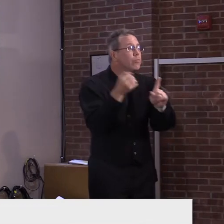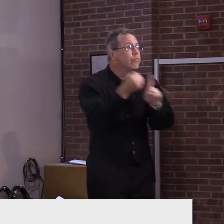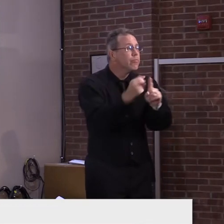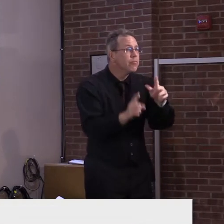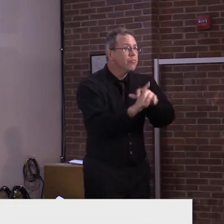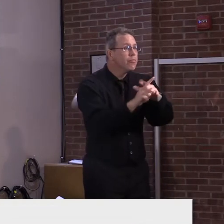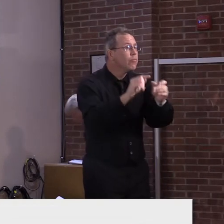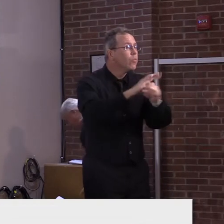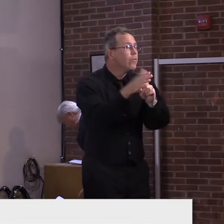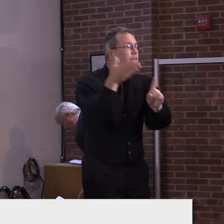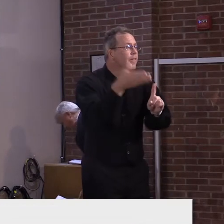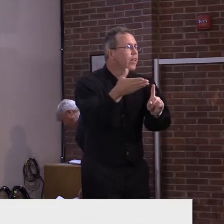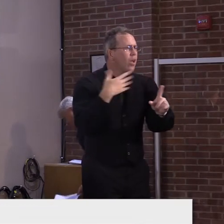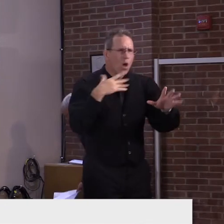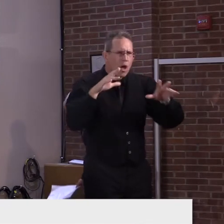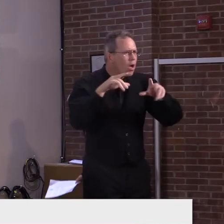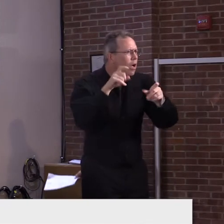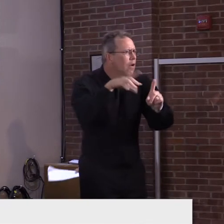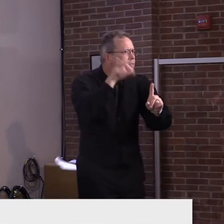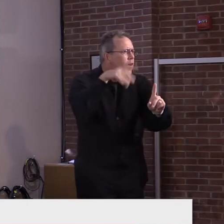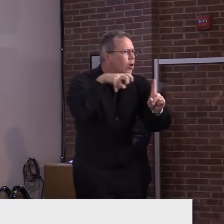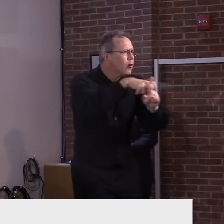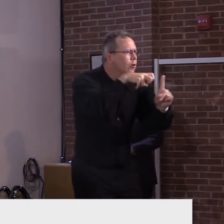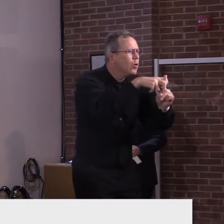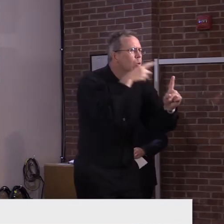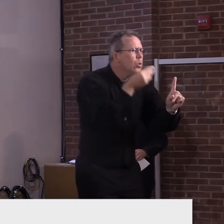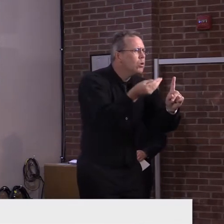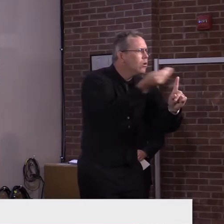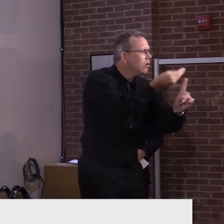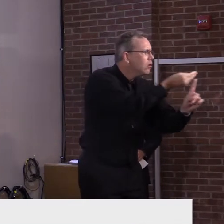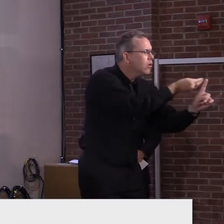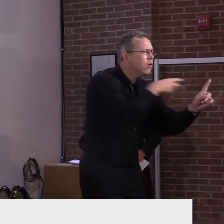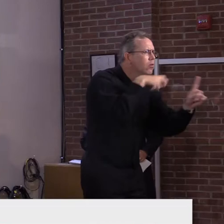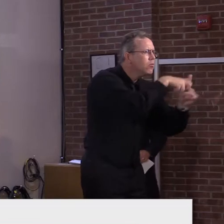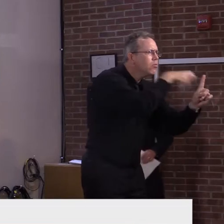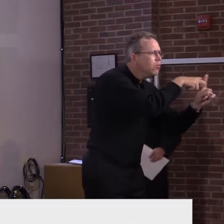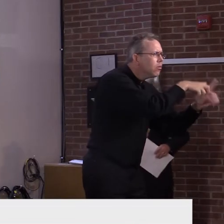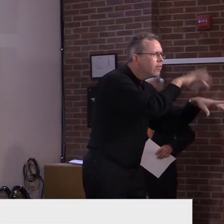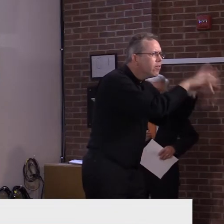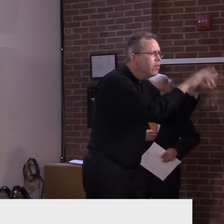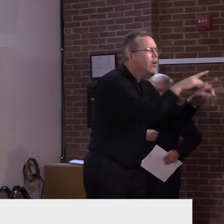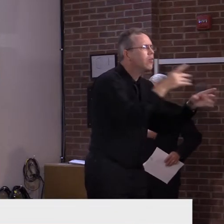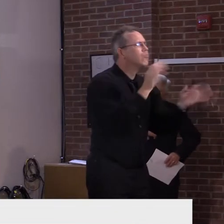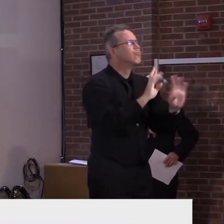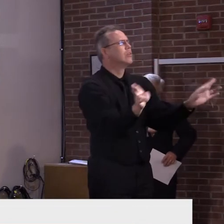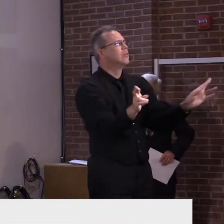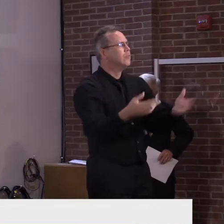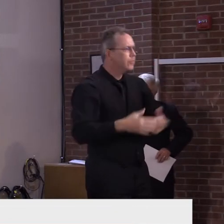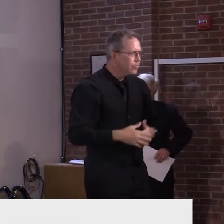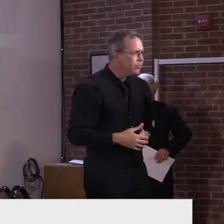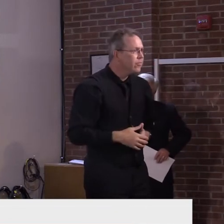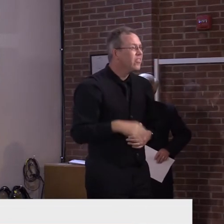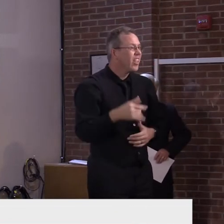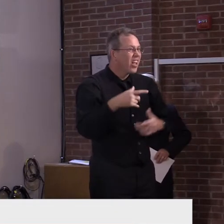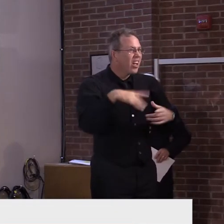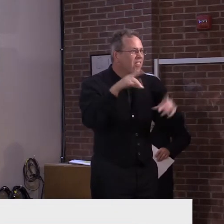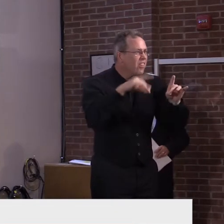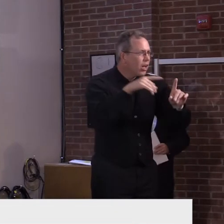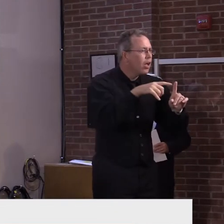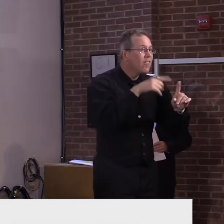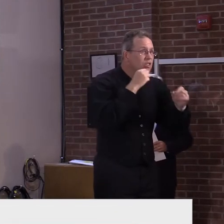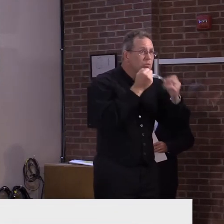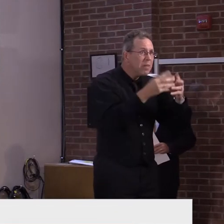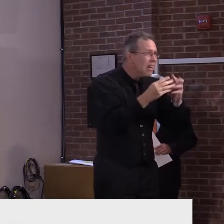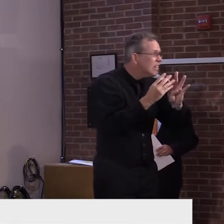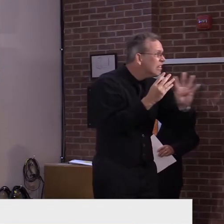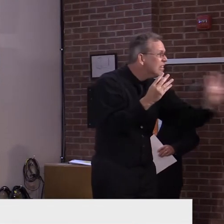coming months, which means there'll be times when classes or schools will need to close, but hopefully for shorter periods of time than last